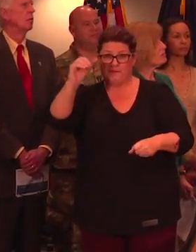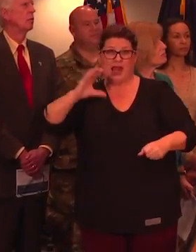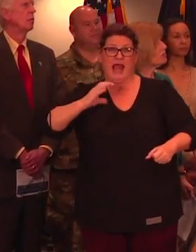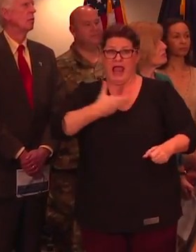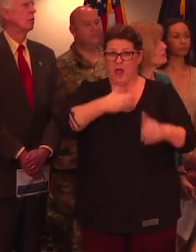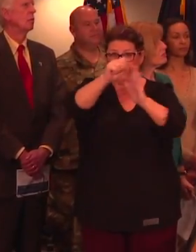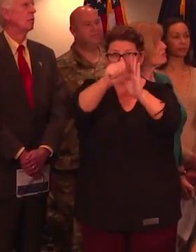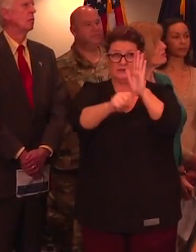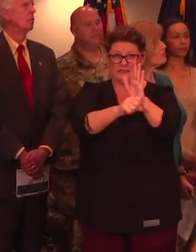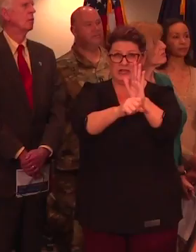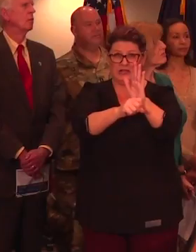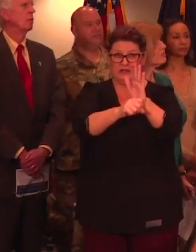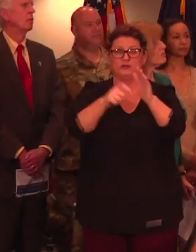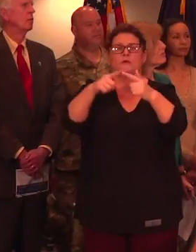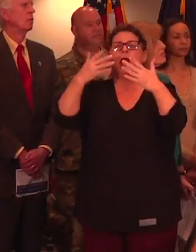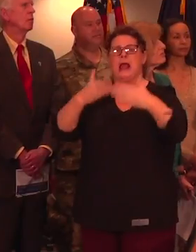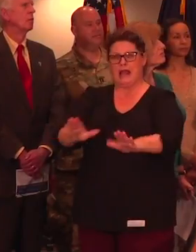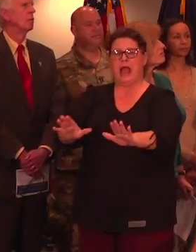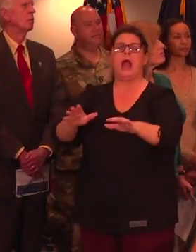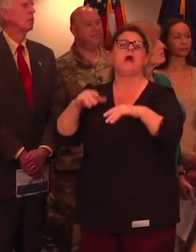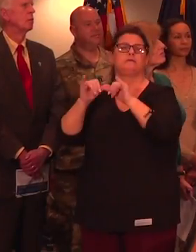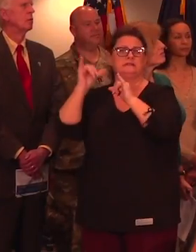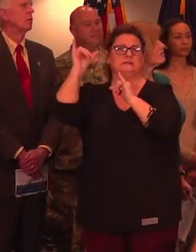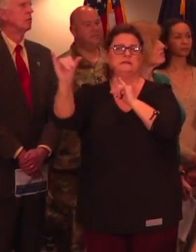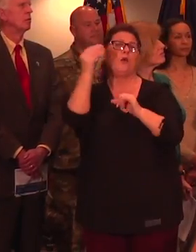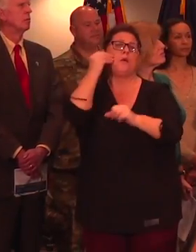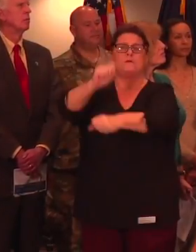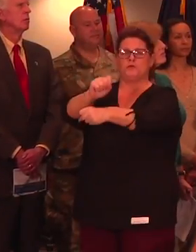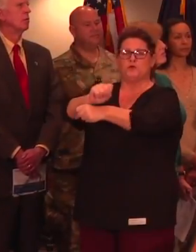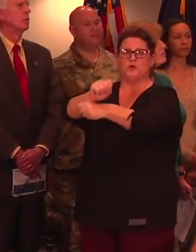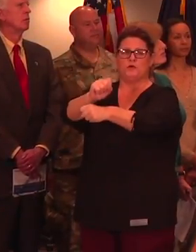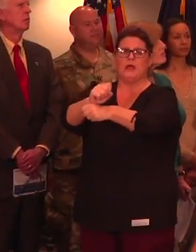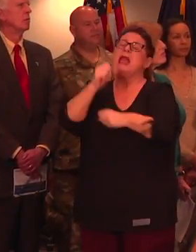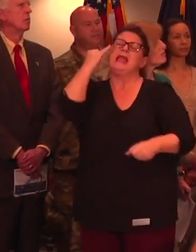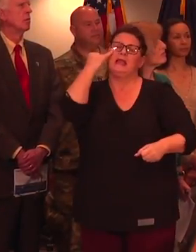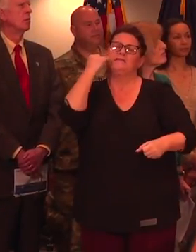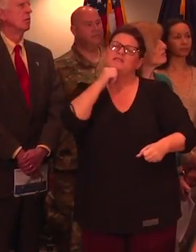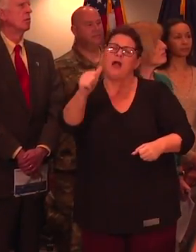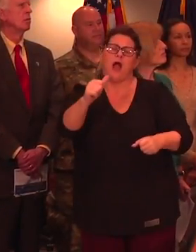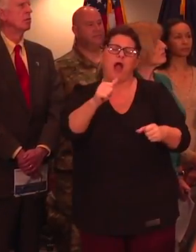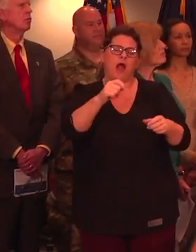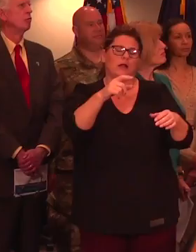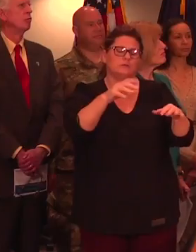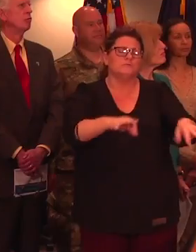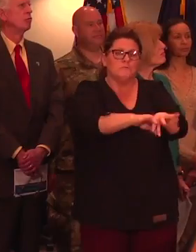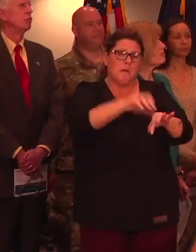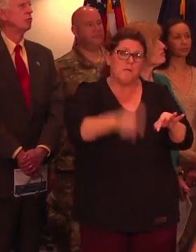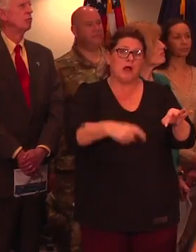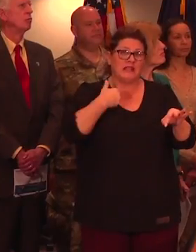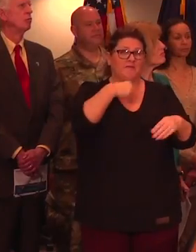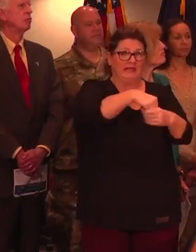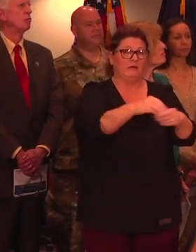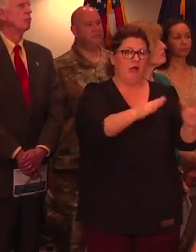to allow workers to work remotely if they are not 100% essential to the operation of the business. We've already done this for